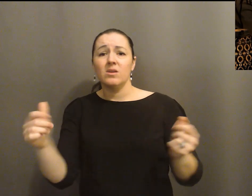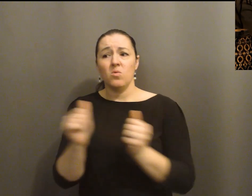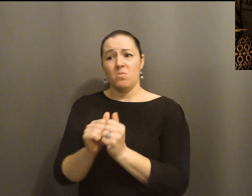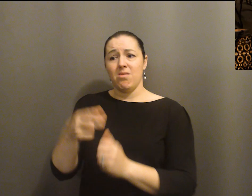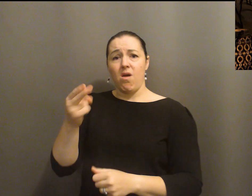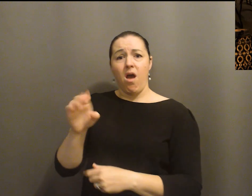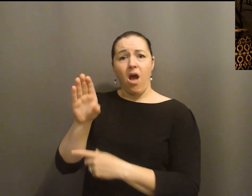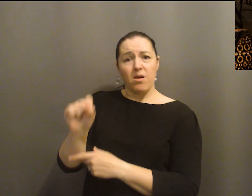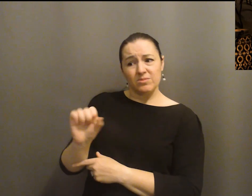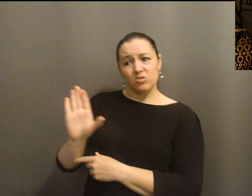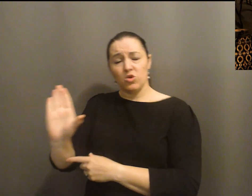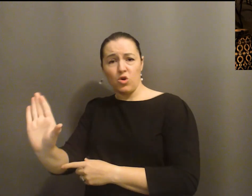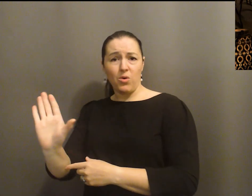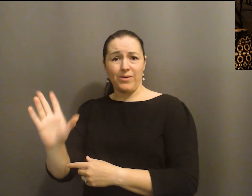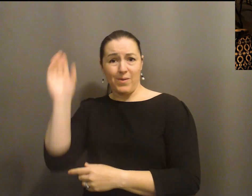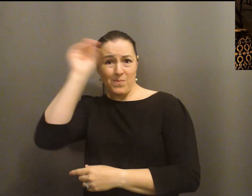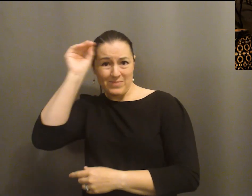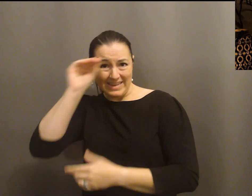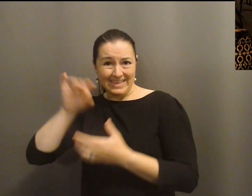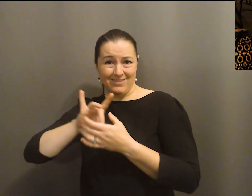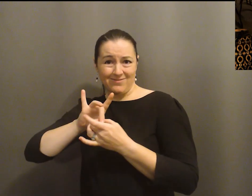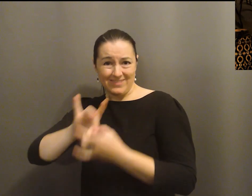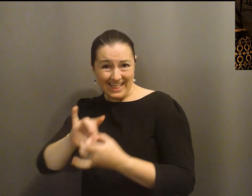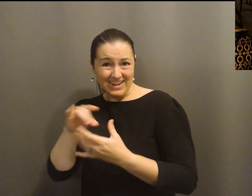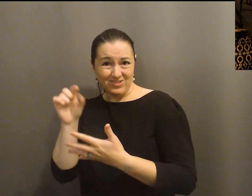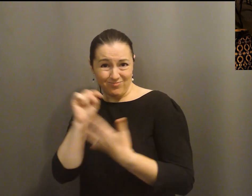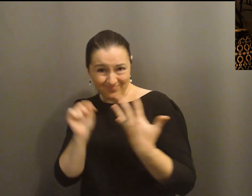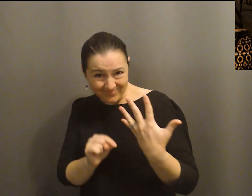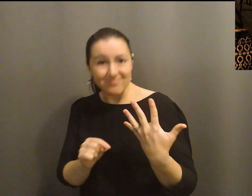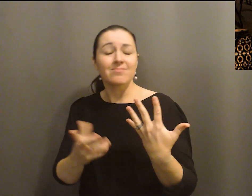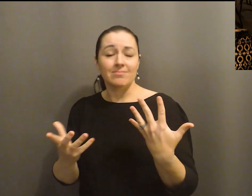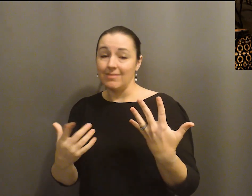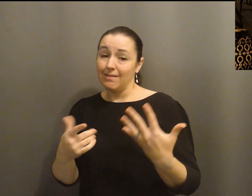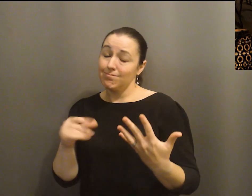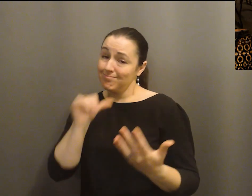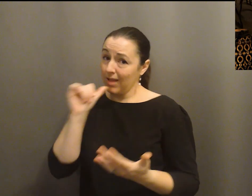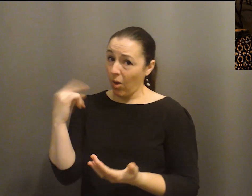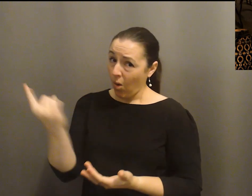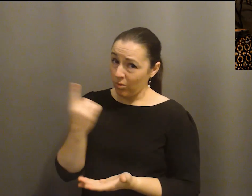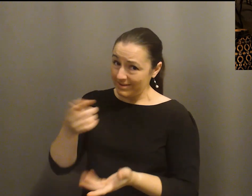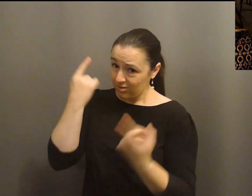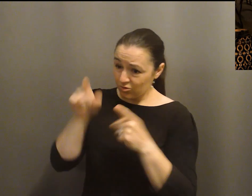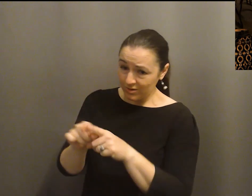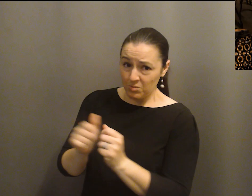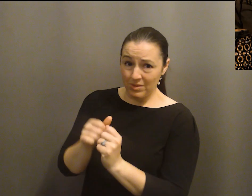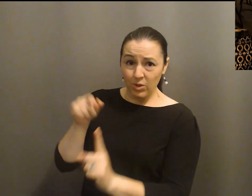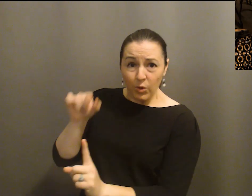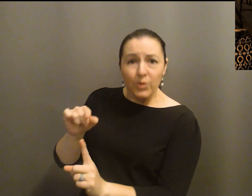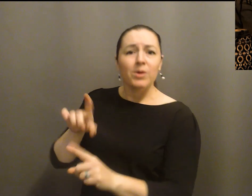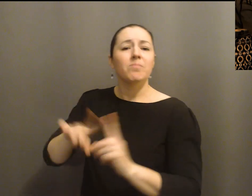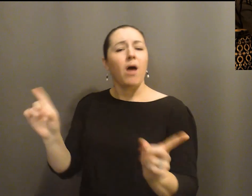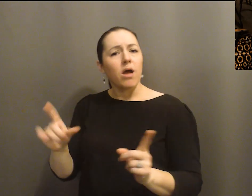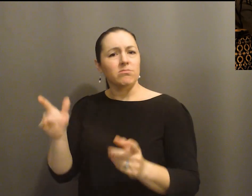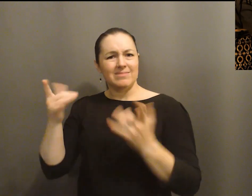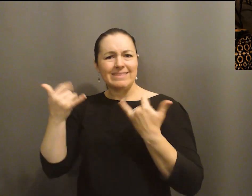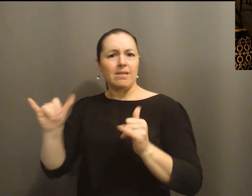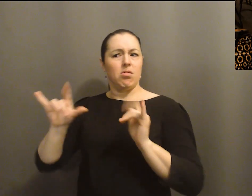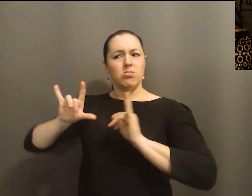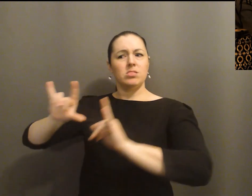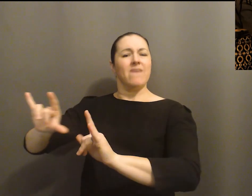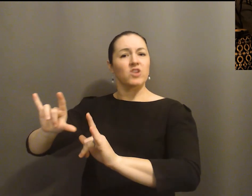agree With Governor Hobbs Position on things And there are several things I don't always agree with That we still love her And then that afternoon